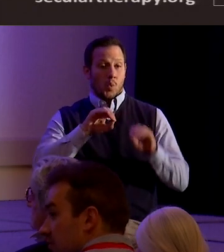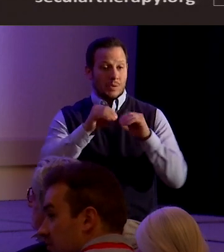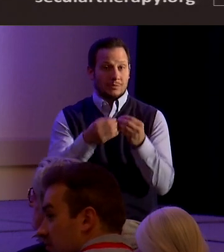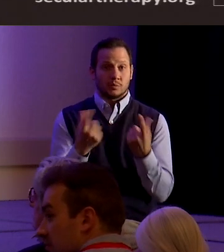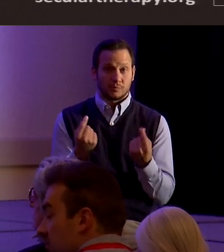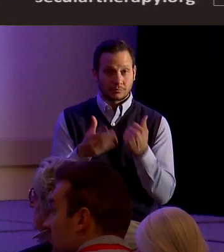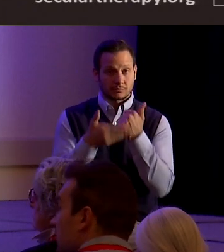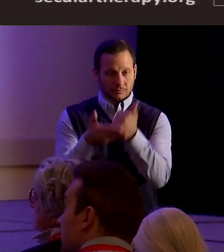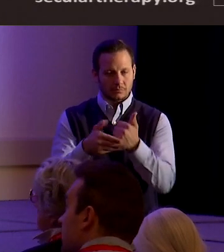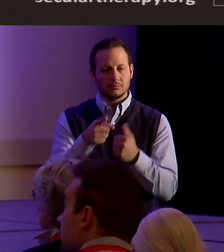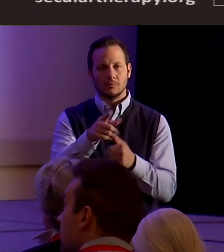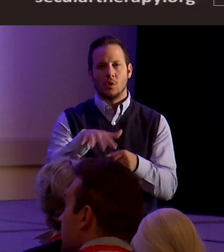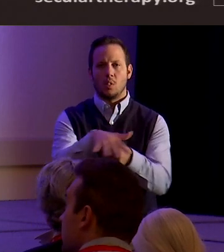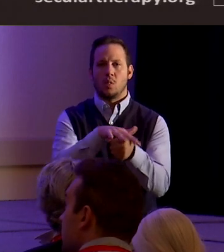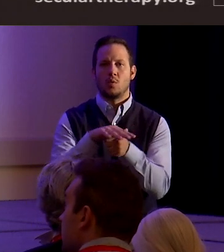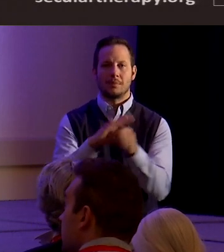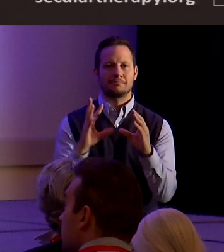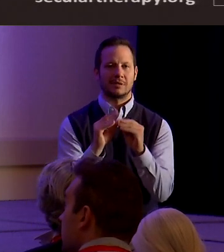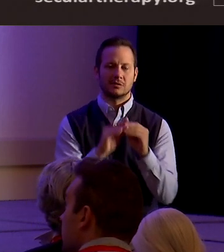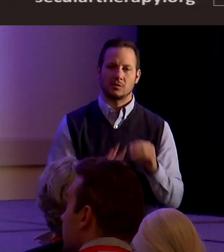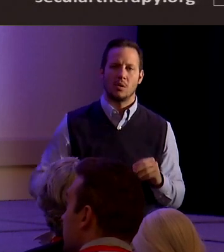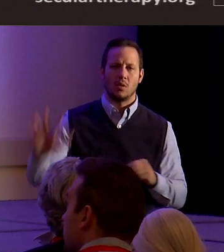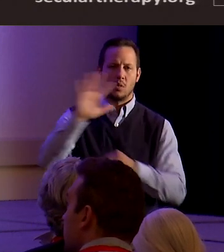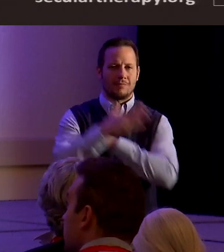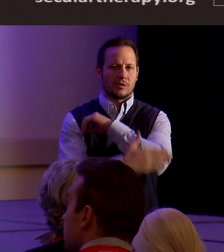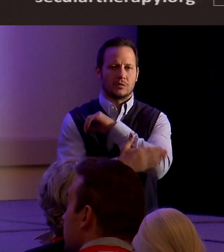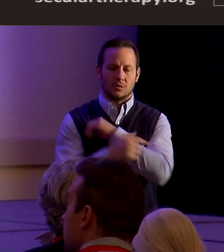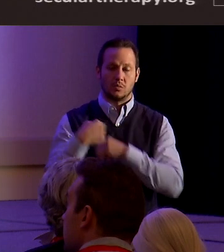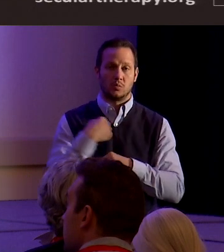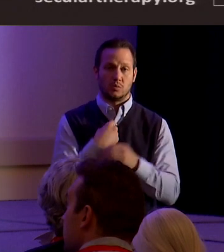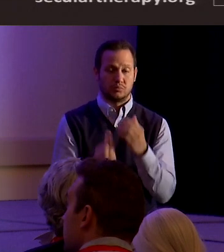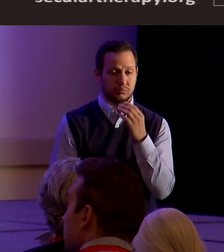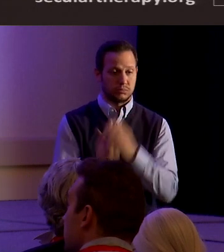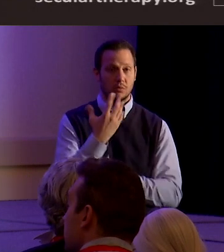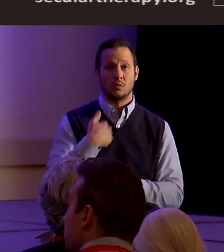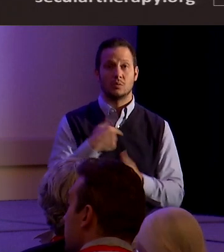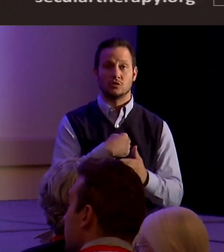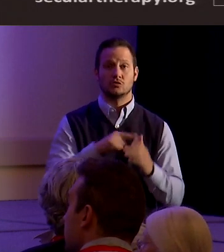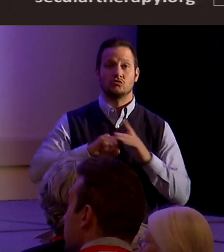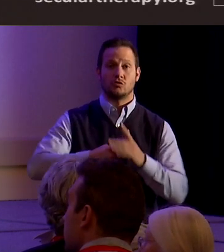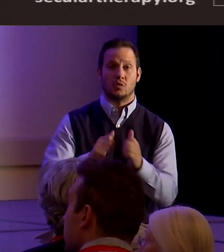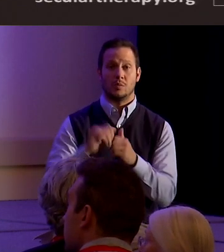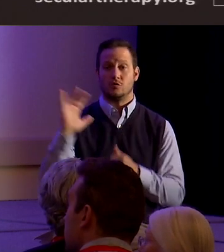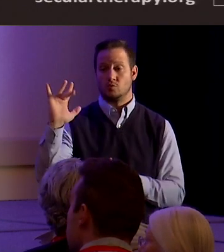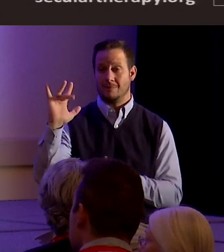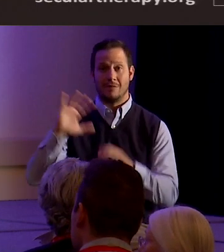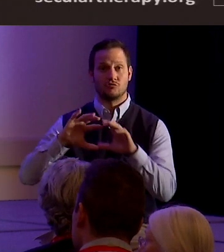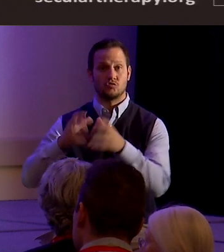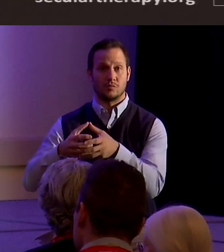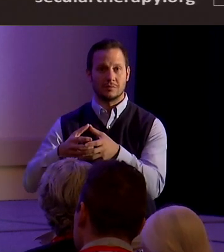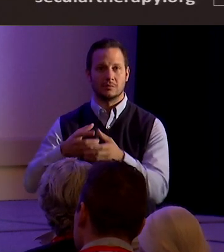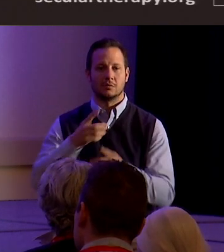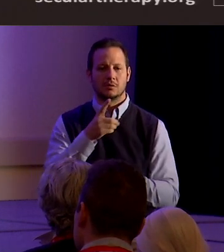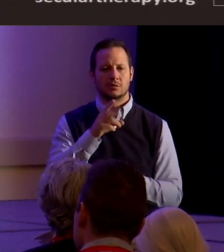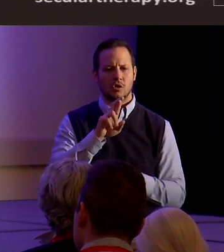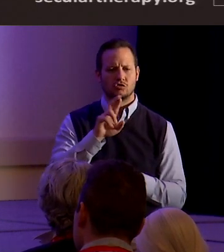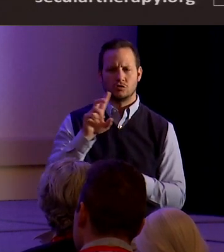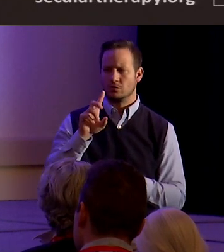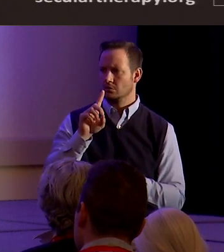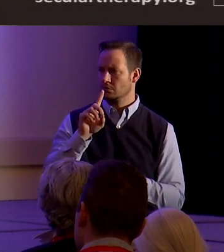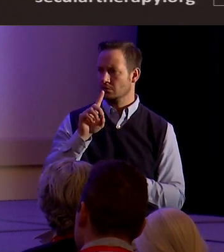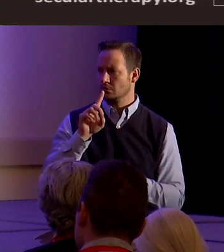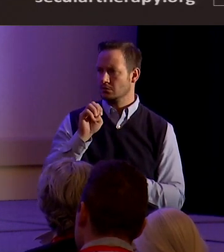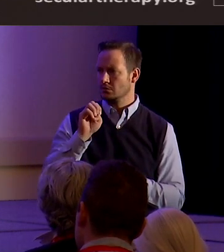local meetings that meet monthly all over the country. We're growing across the world. We started off with 25 groups when we were founded by Dr. Dale Ray in